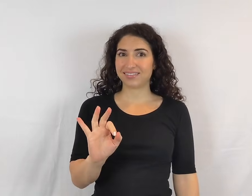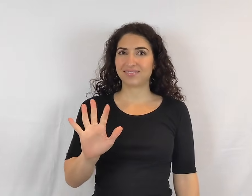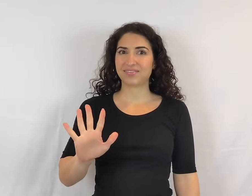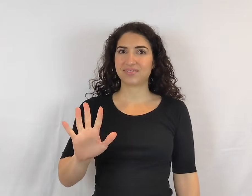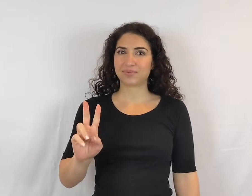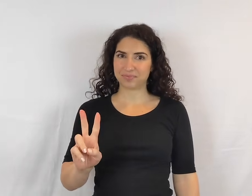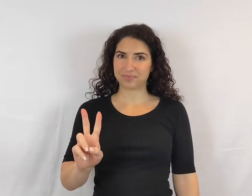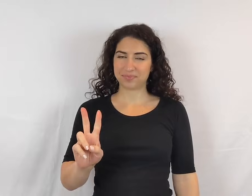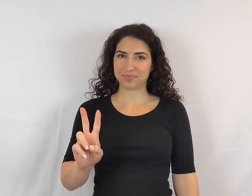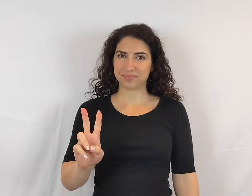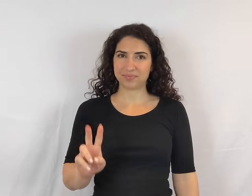1952.